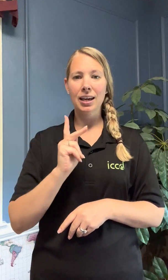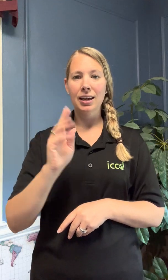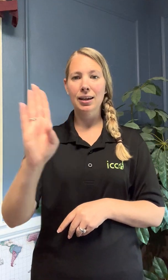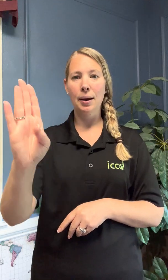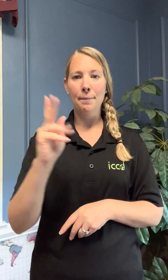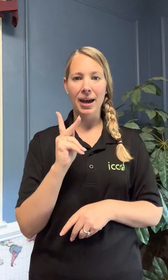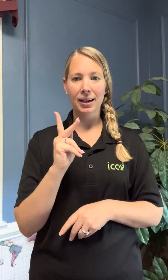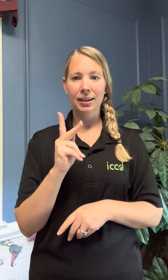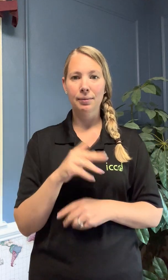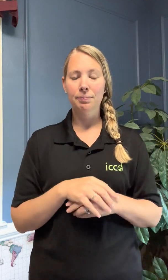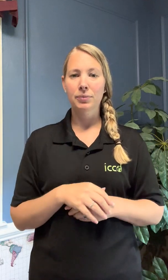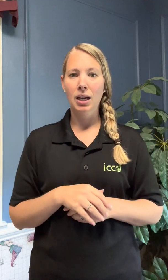B-A-C-K, back.